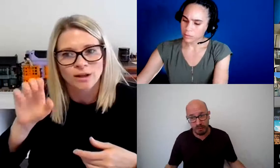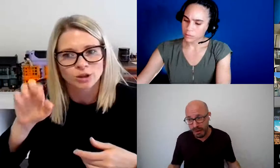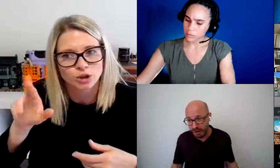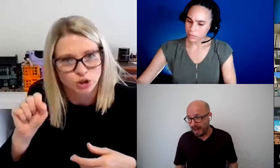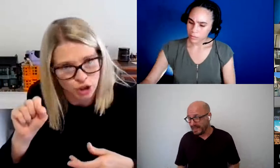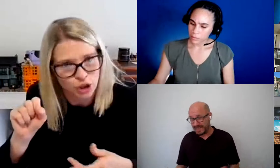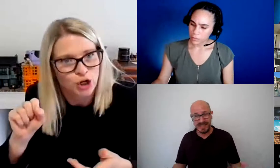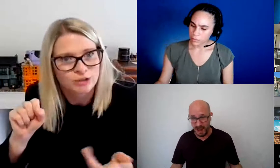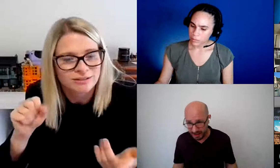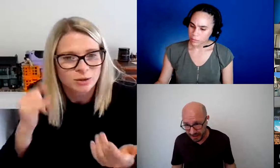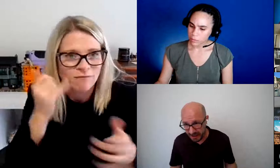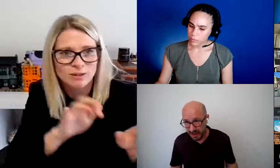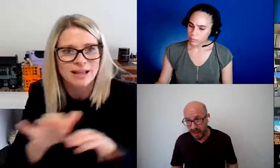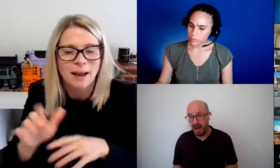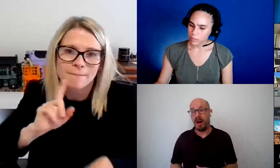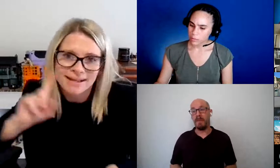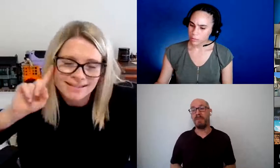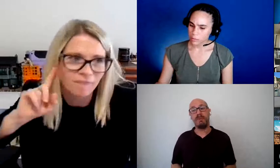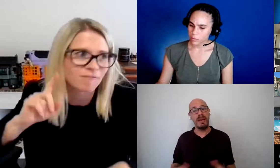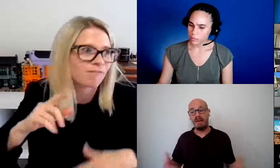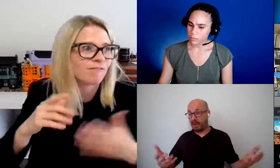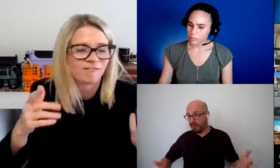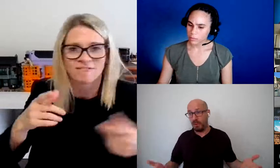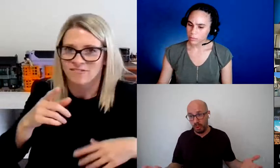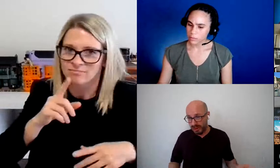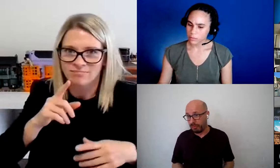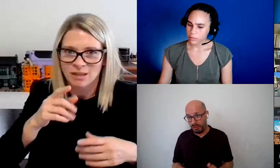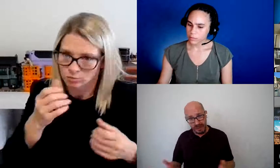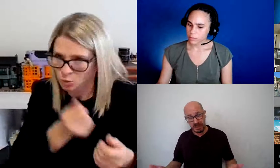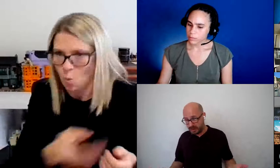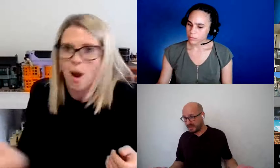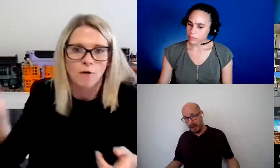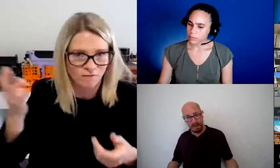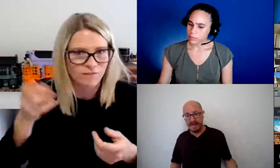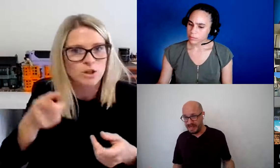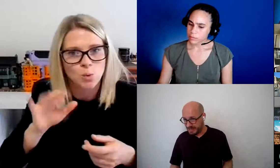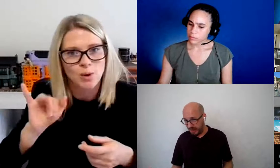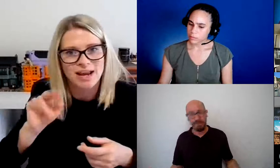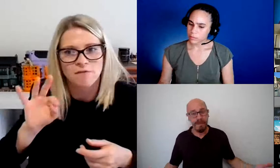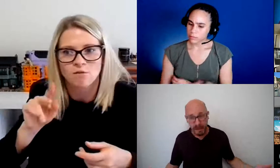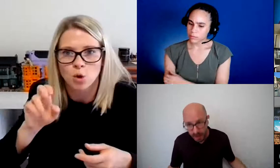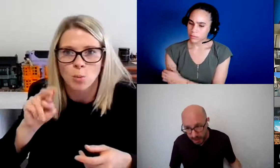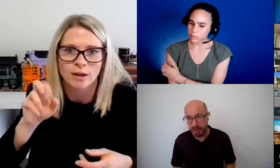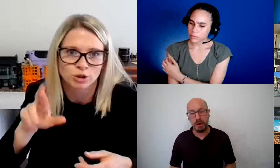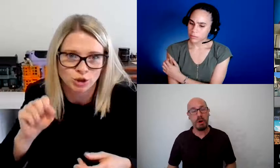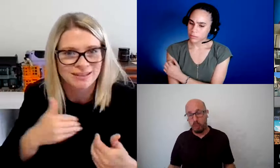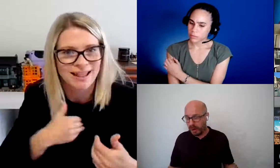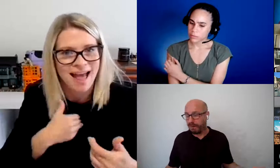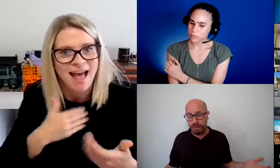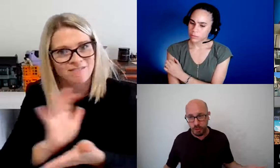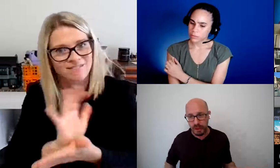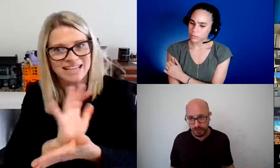Instagram and TikTok. So, if you were literally to just type in deaf, there are quite a few